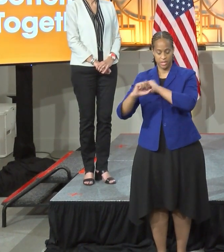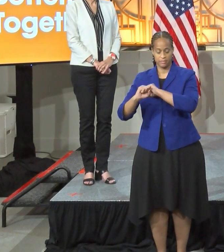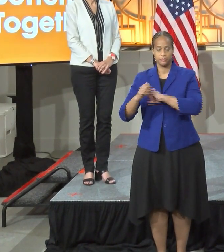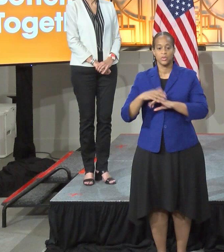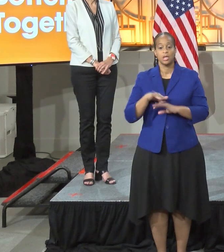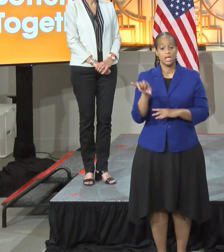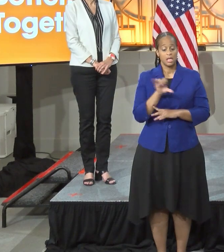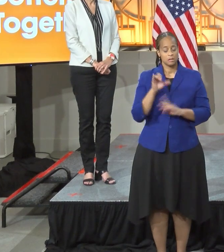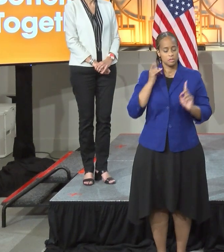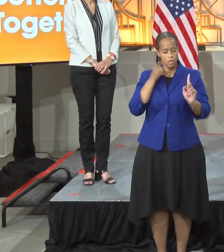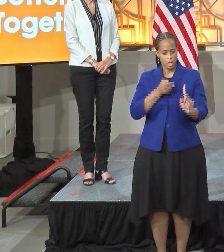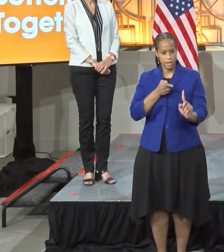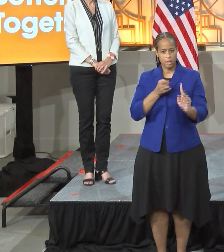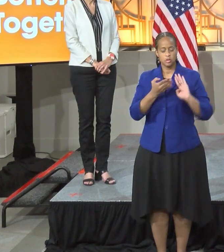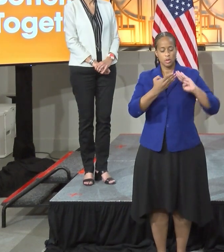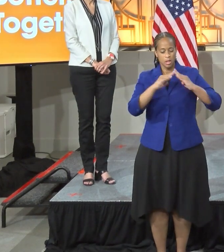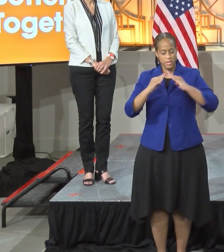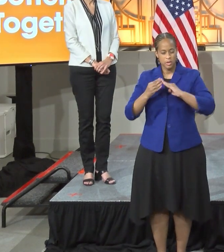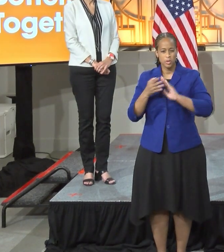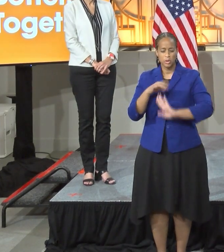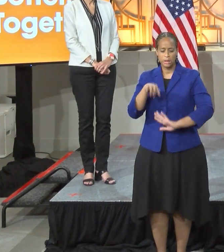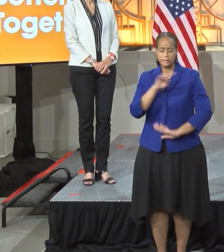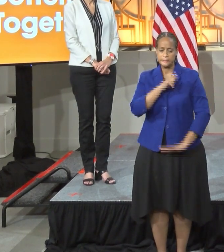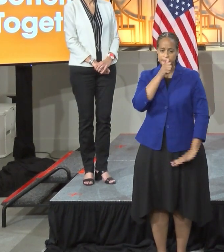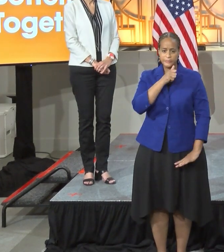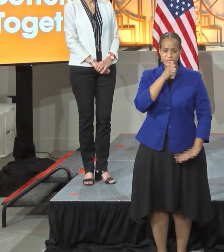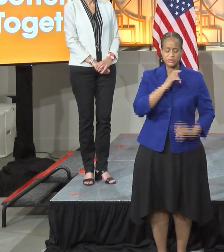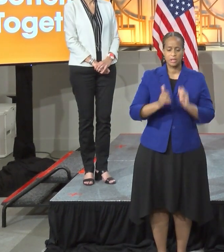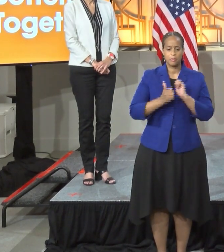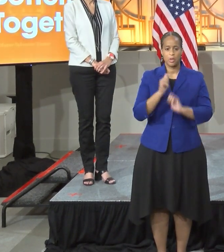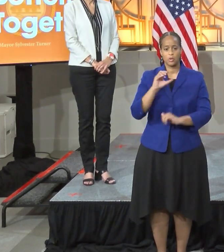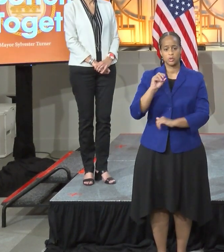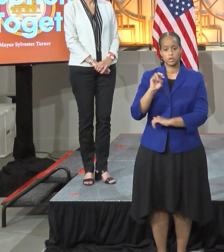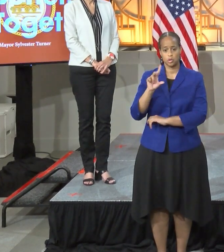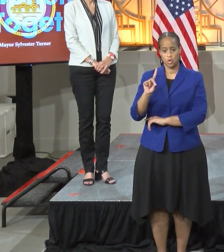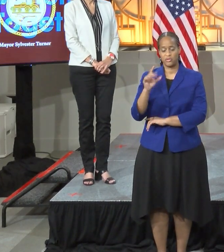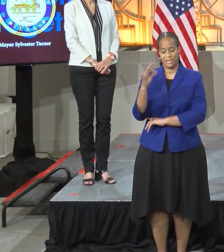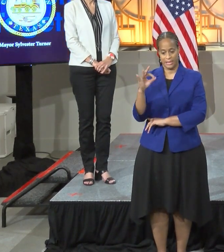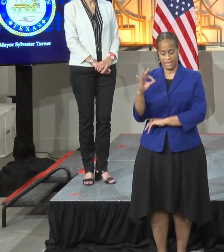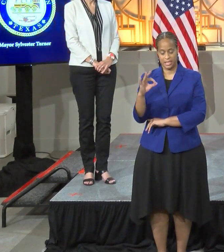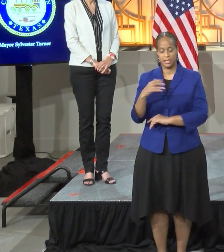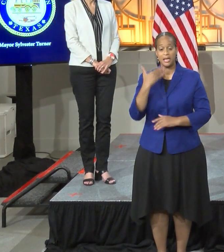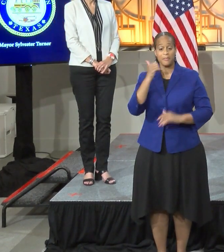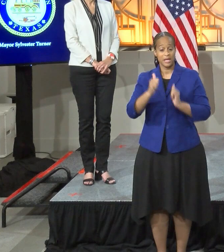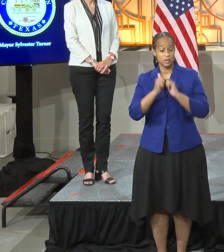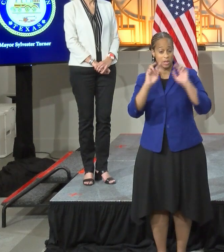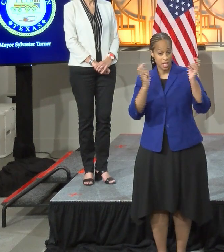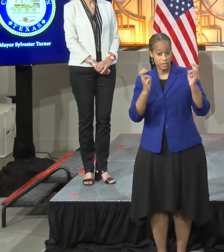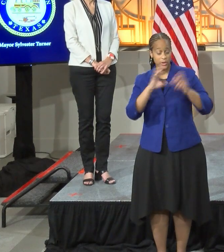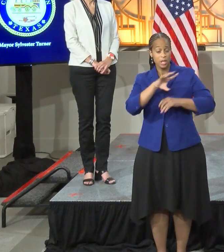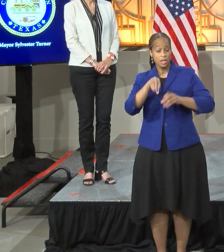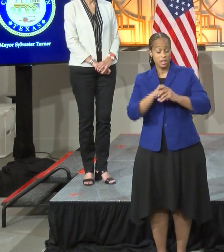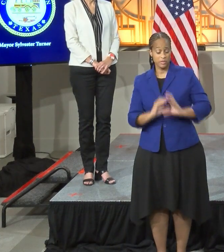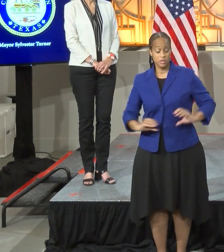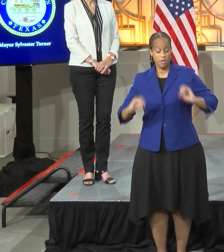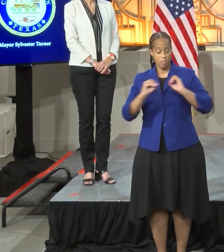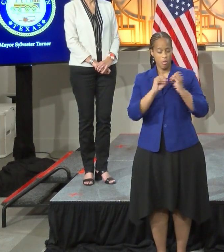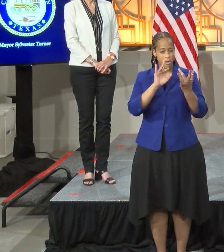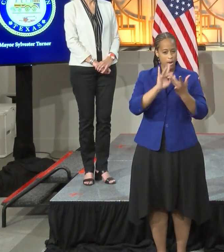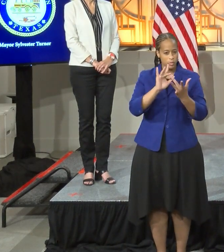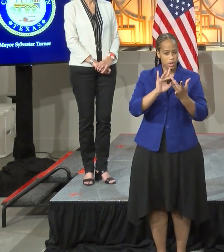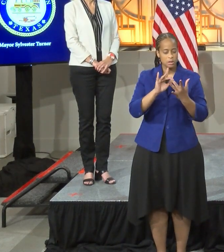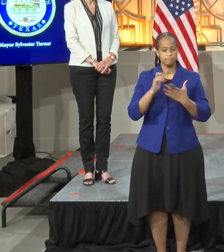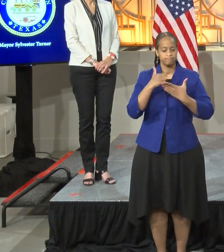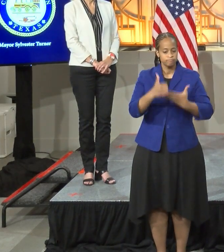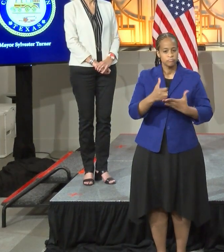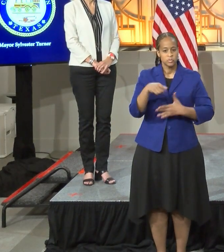campaign is targeted to communities suffering the most through COVID-19. Better Together includes even more outreach that